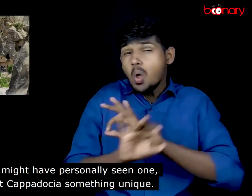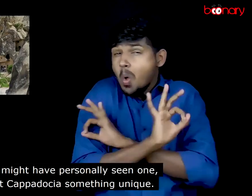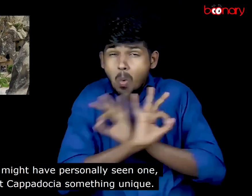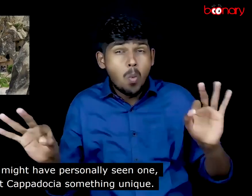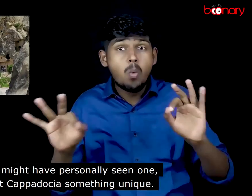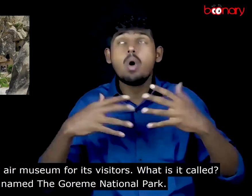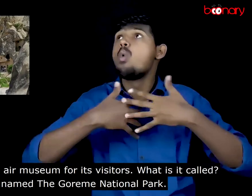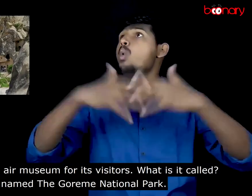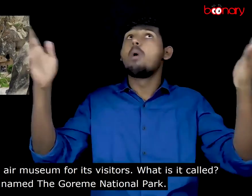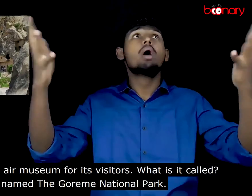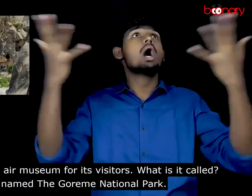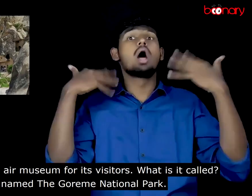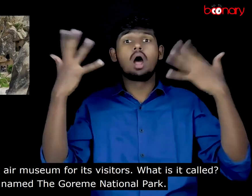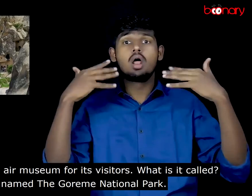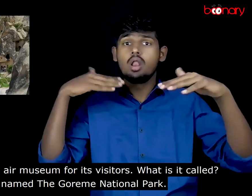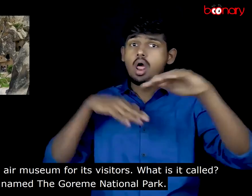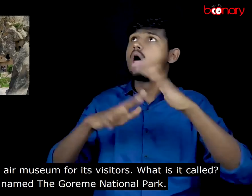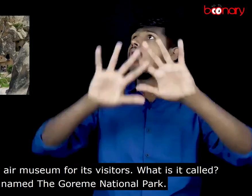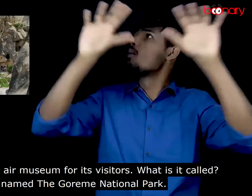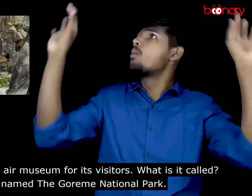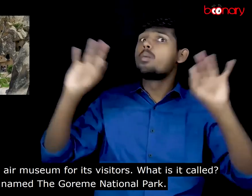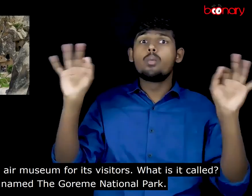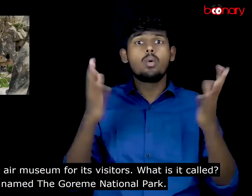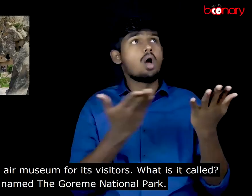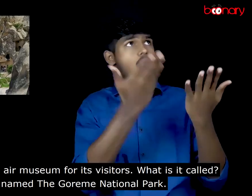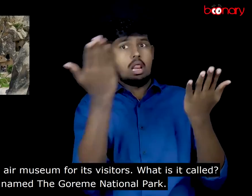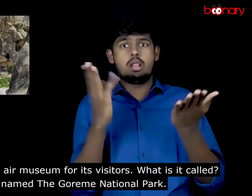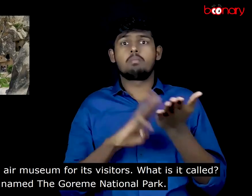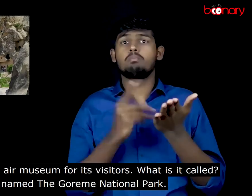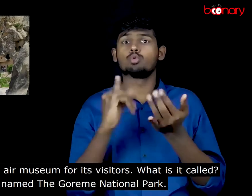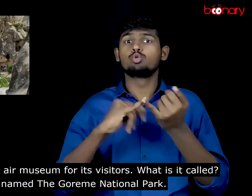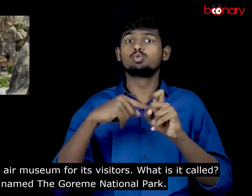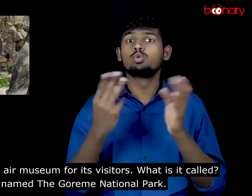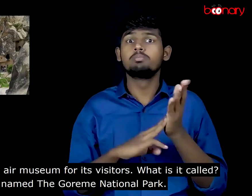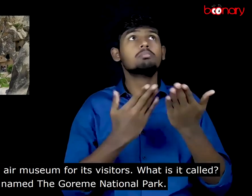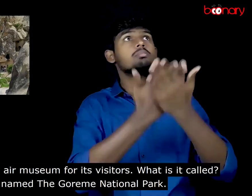something unique. It has an open-air museum for its visitors.